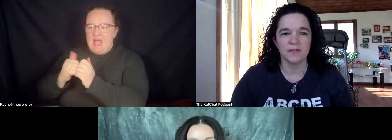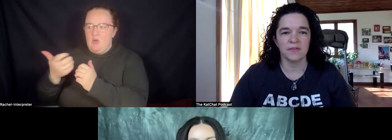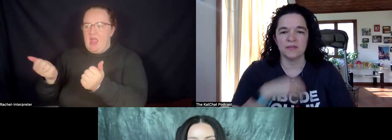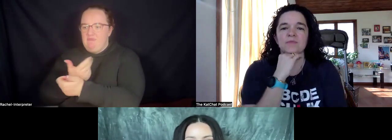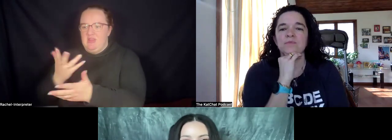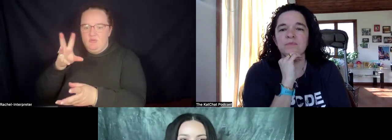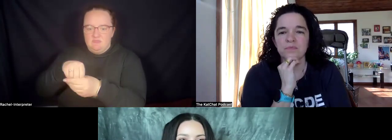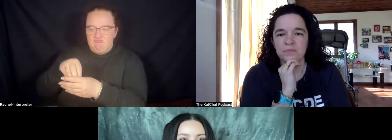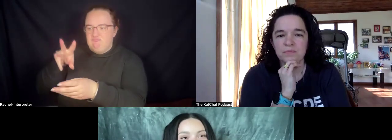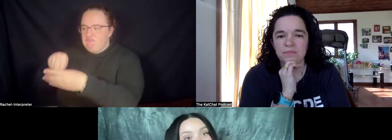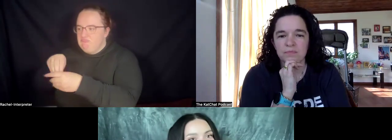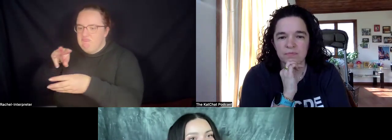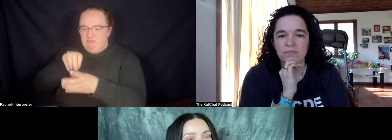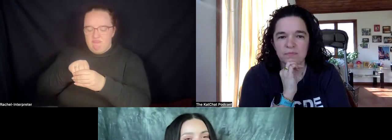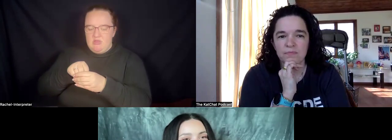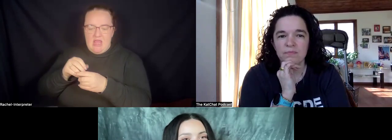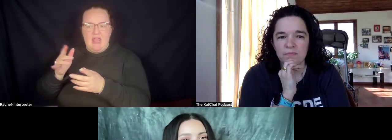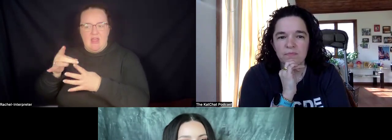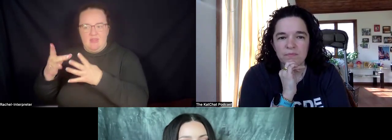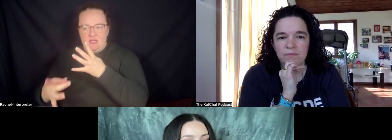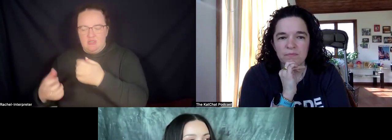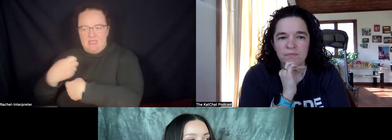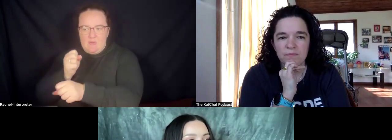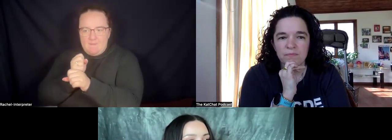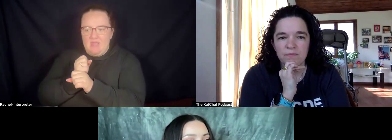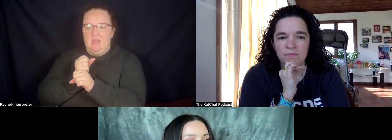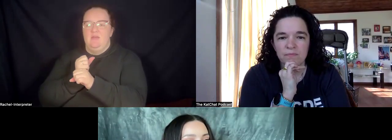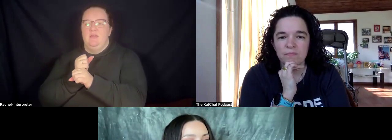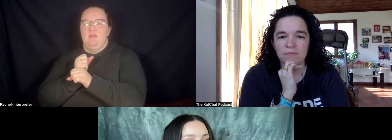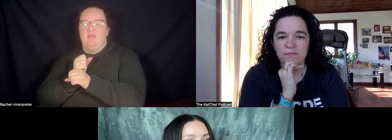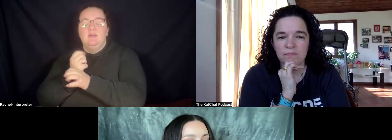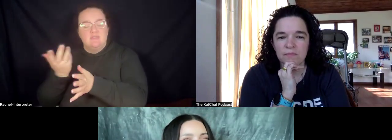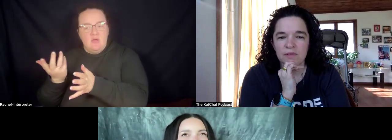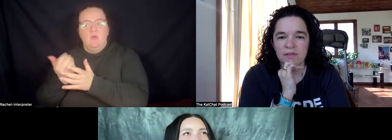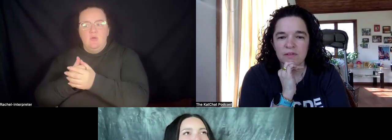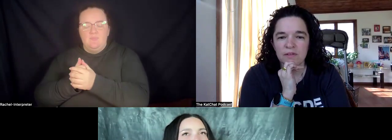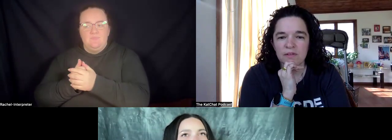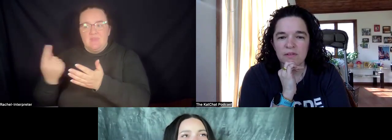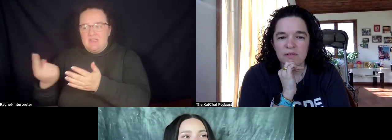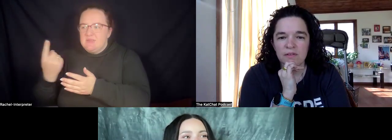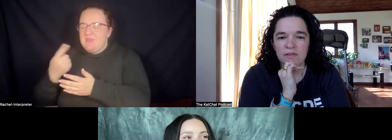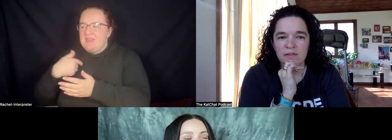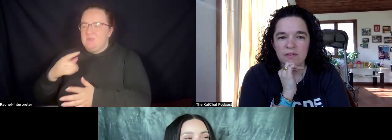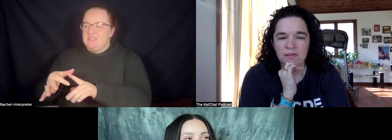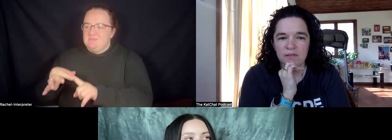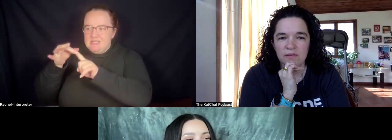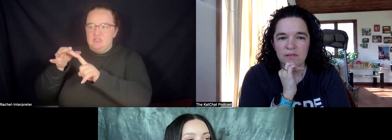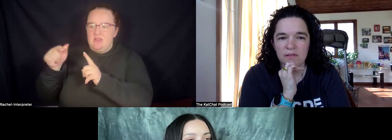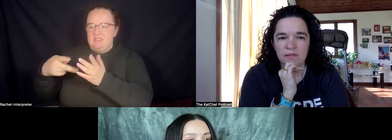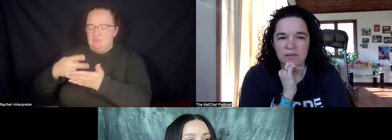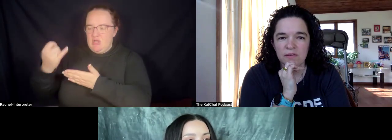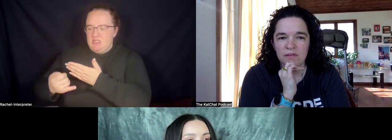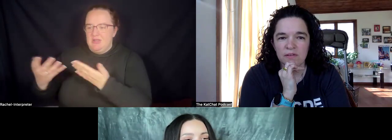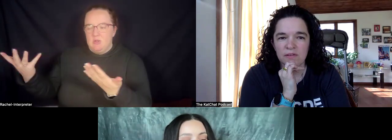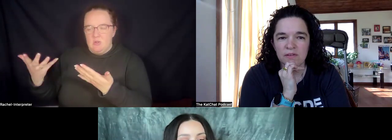each character and how they were coming and the choices that these actresses were making. And something that was just so special about this project in general